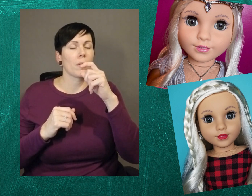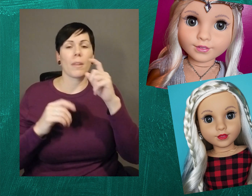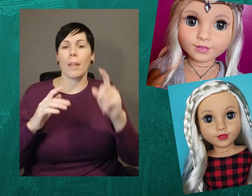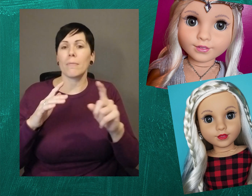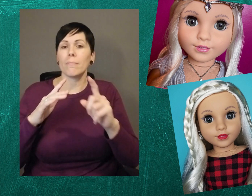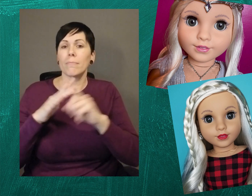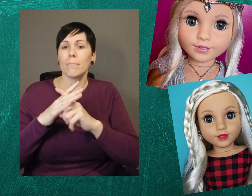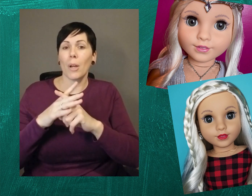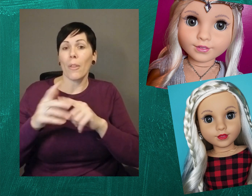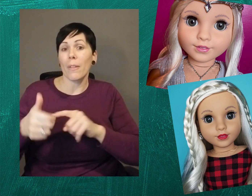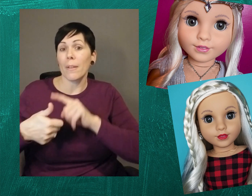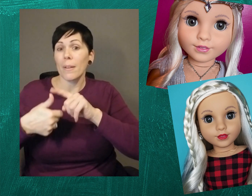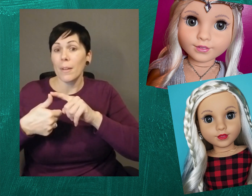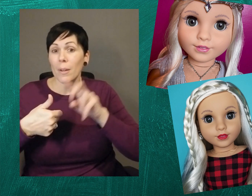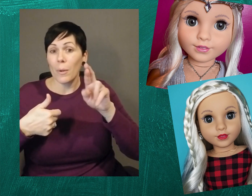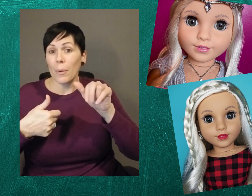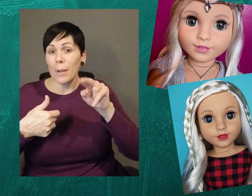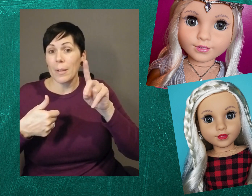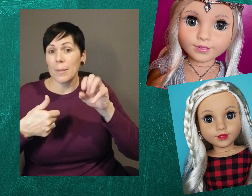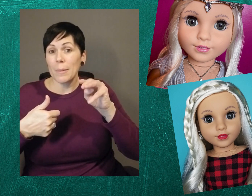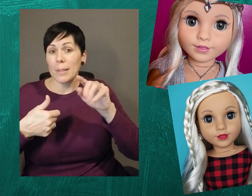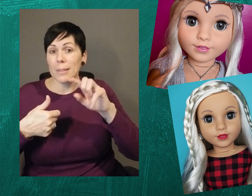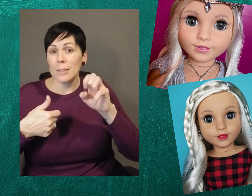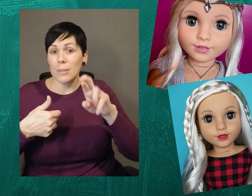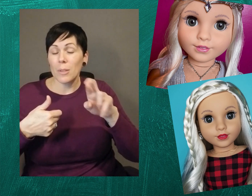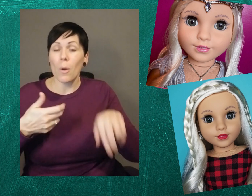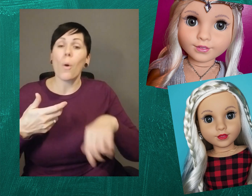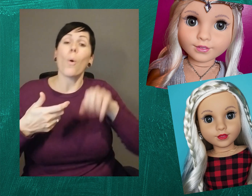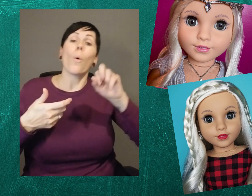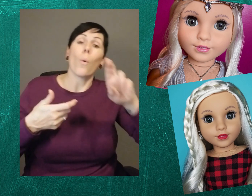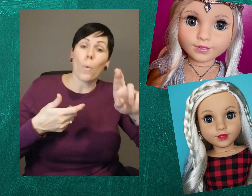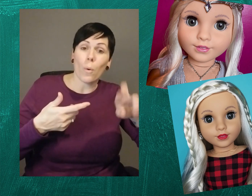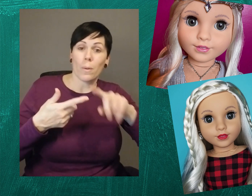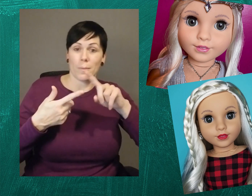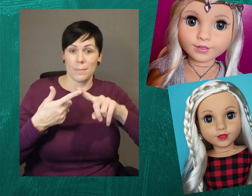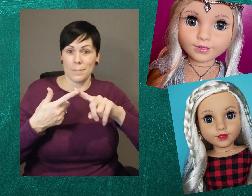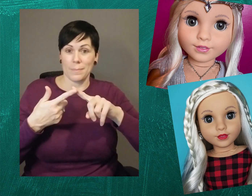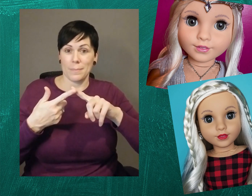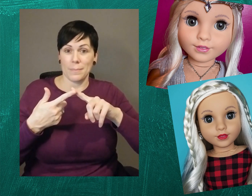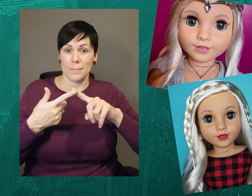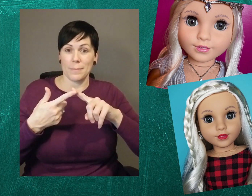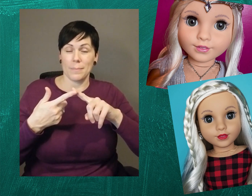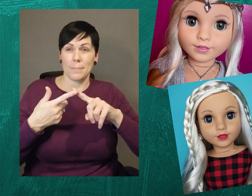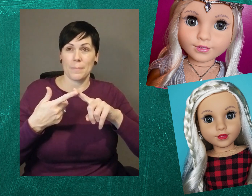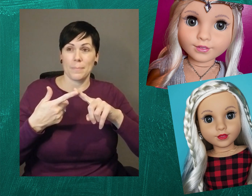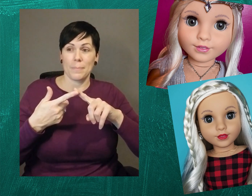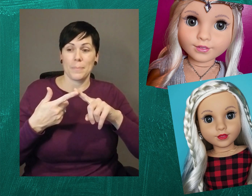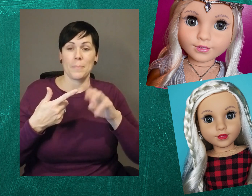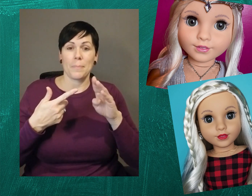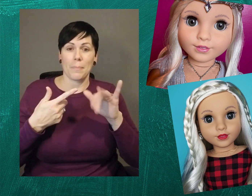either present on the randomizer or the bias sorter. So